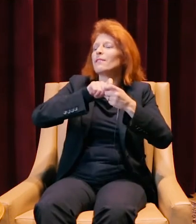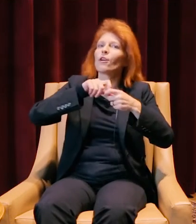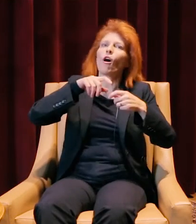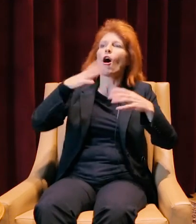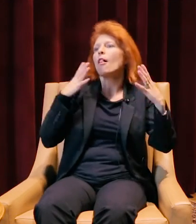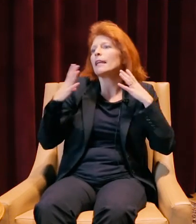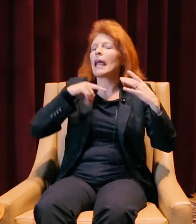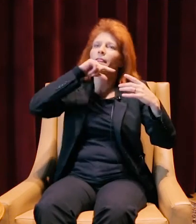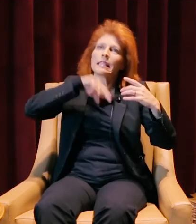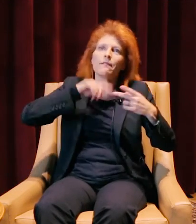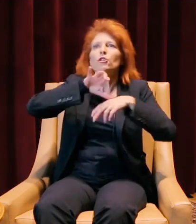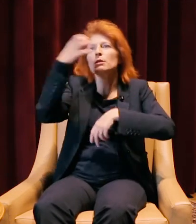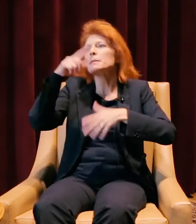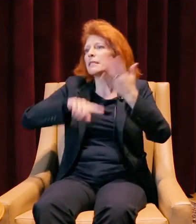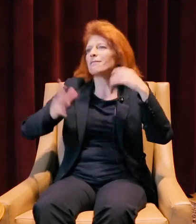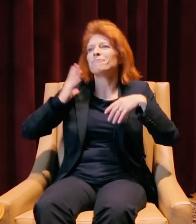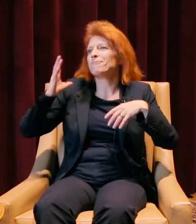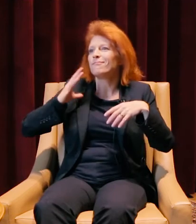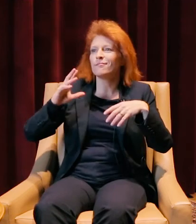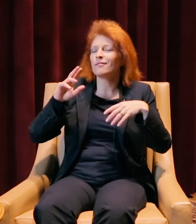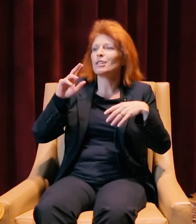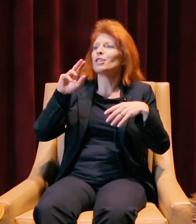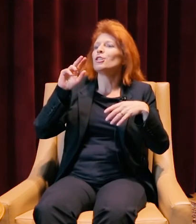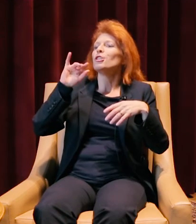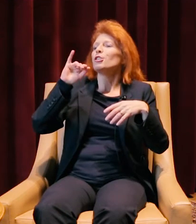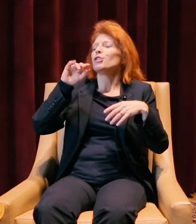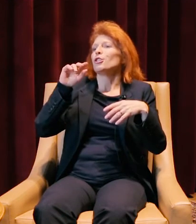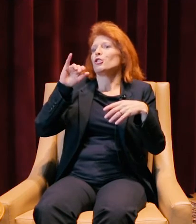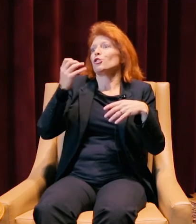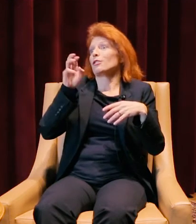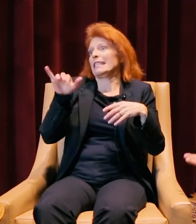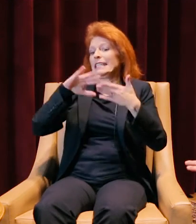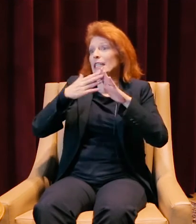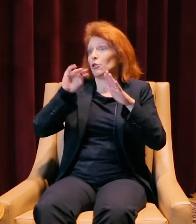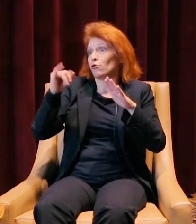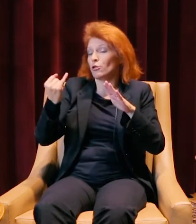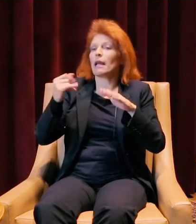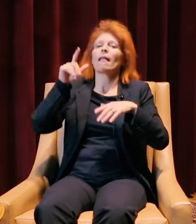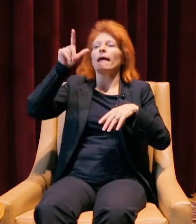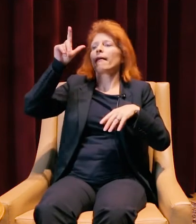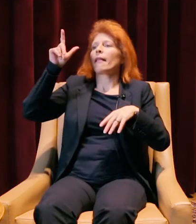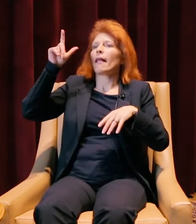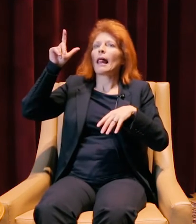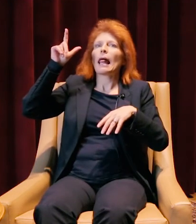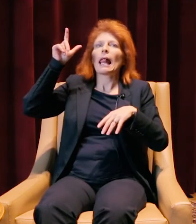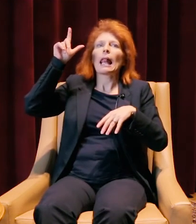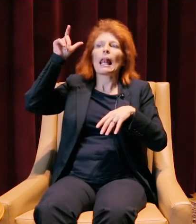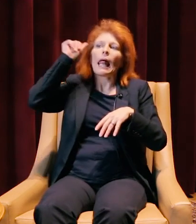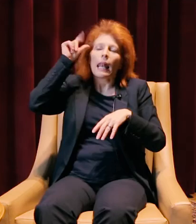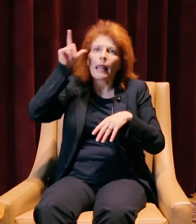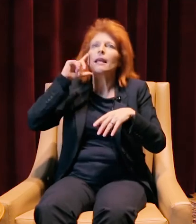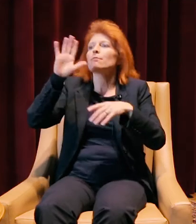would be celebrating in public school back in Jersey City, New Jersey. And Lincoln's birthday or the first